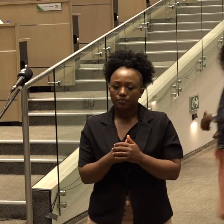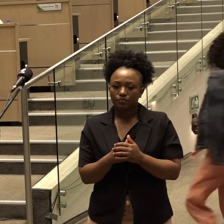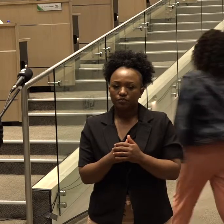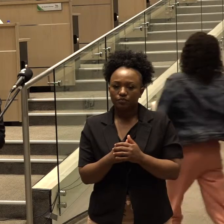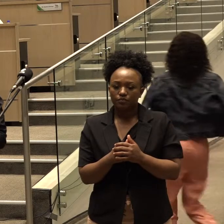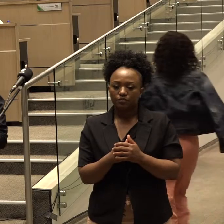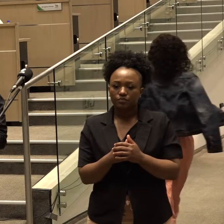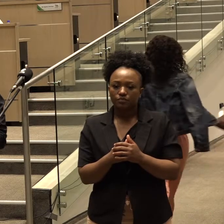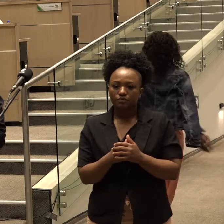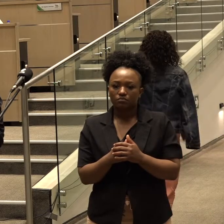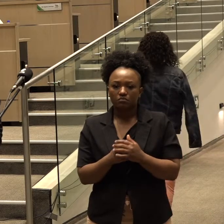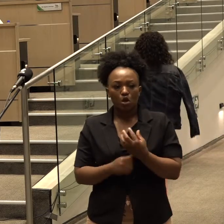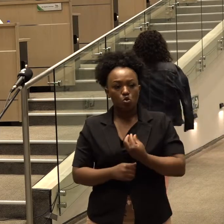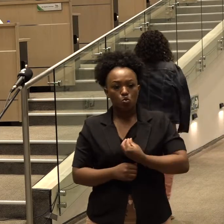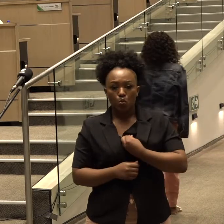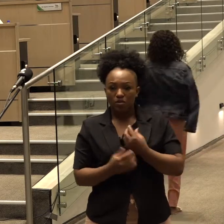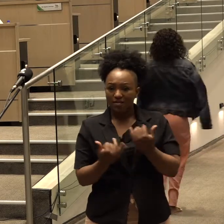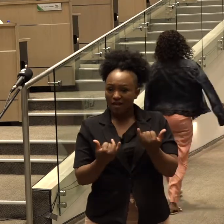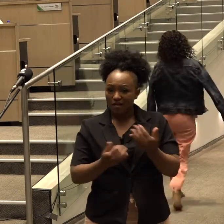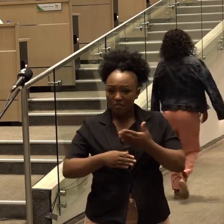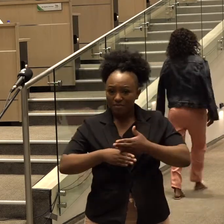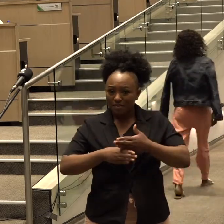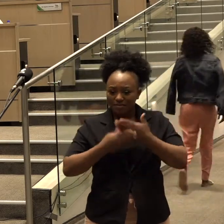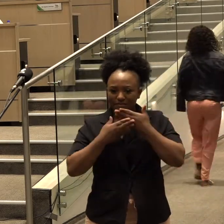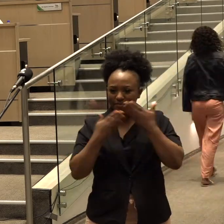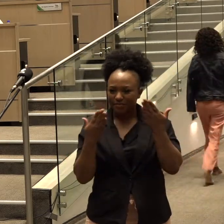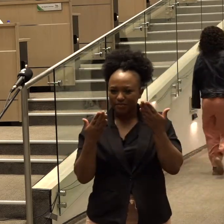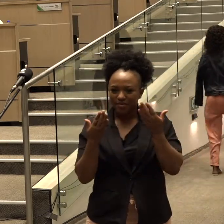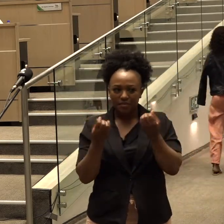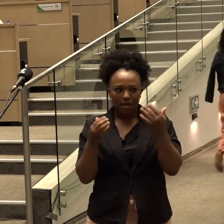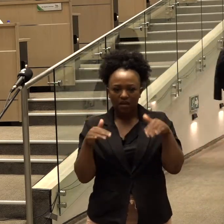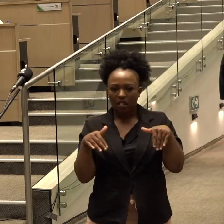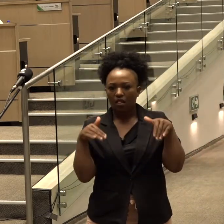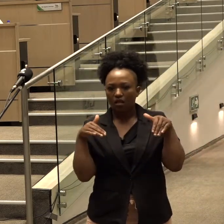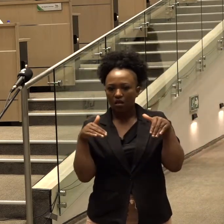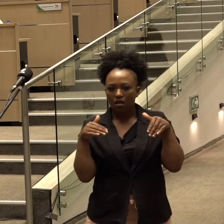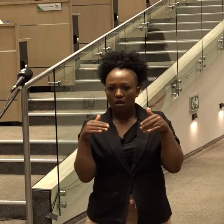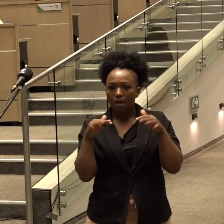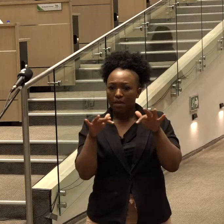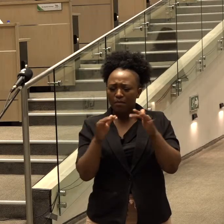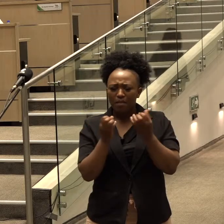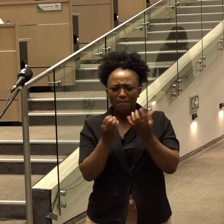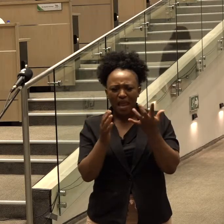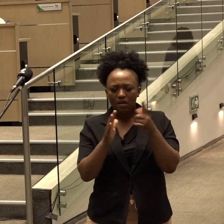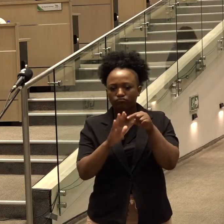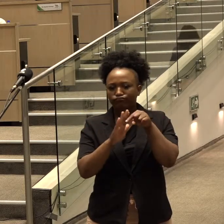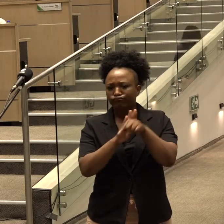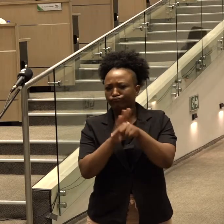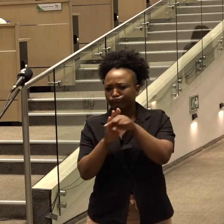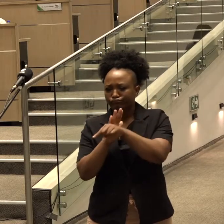our youth don't have jobs a lot of people have lost jobs